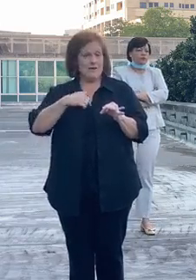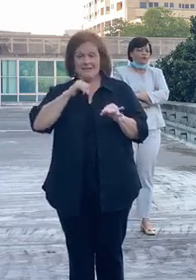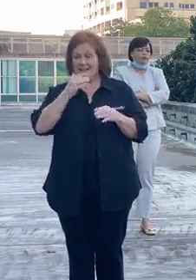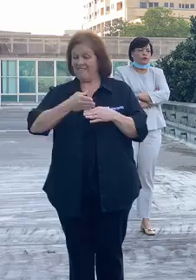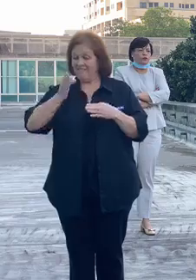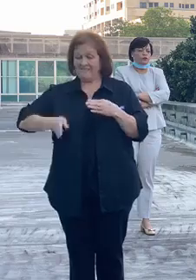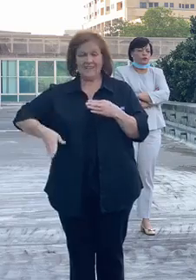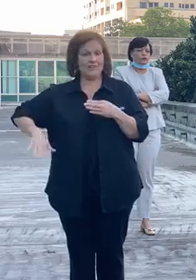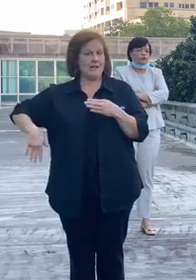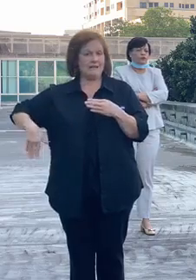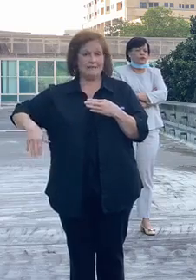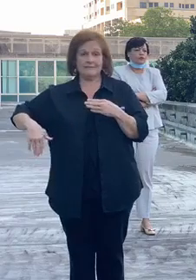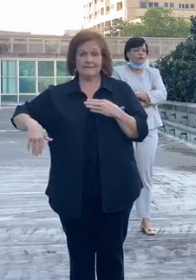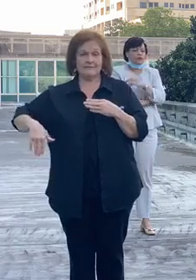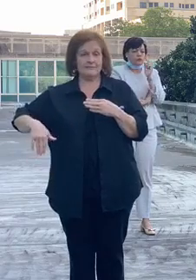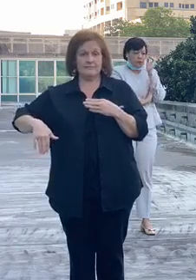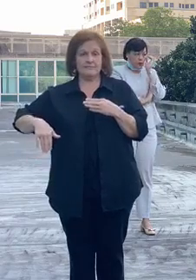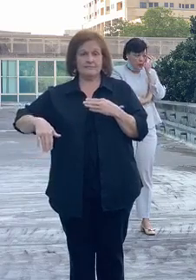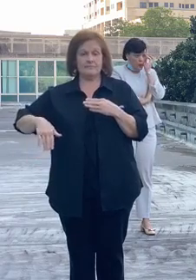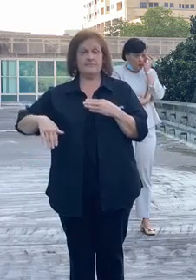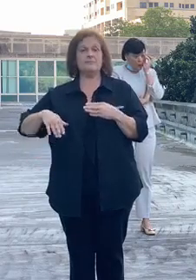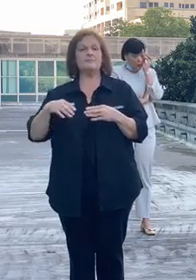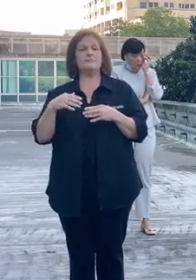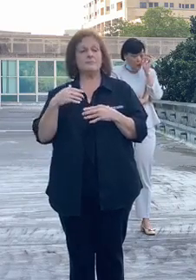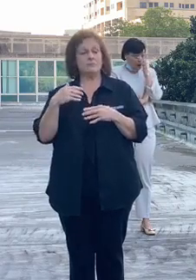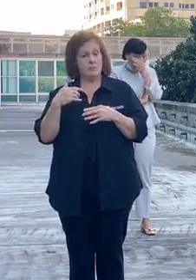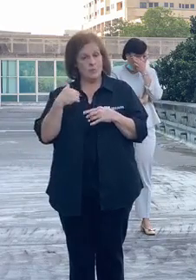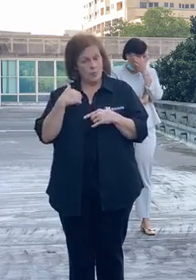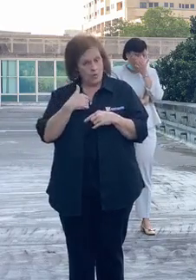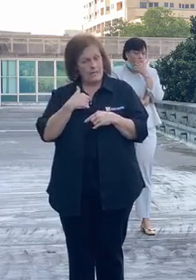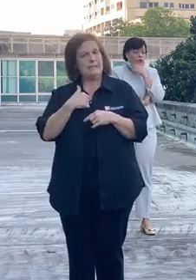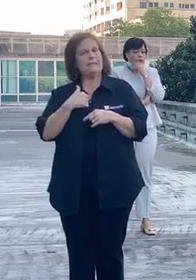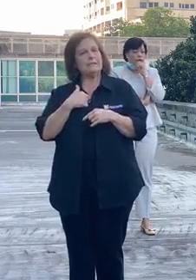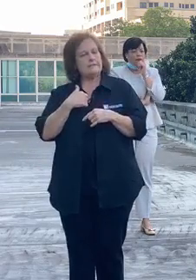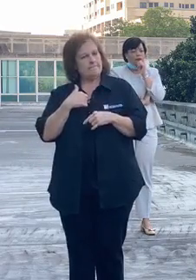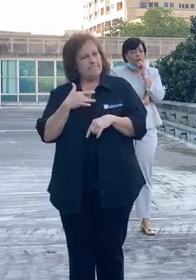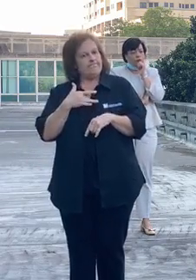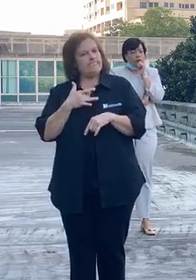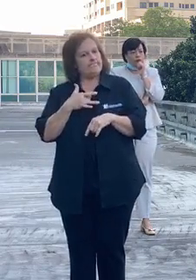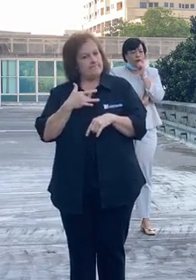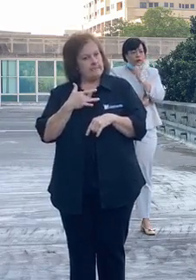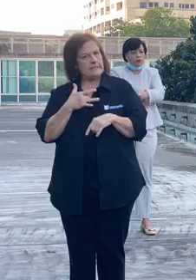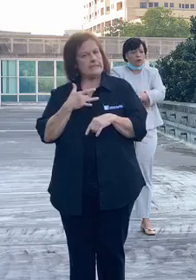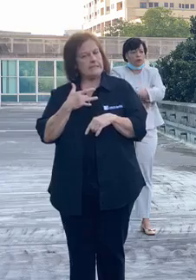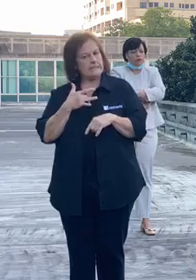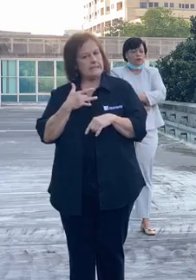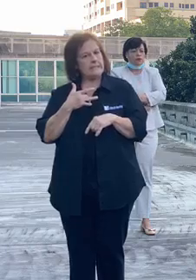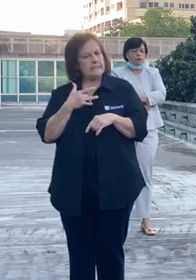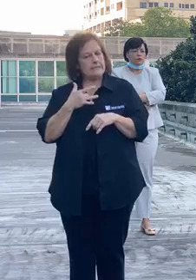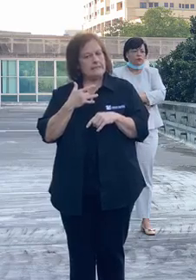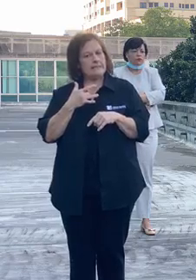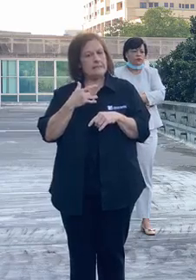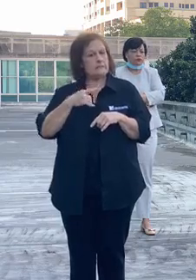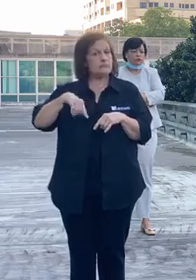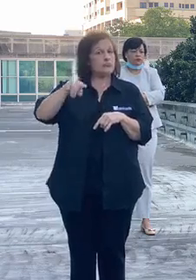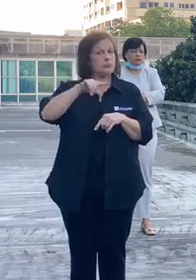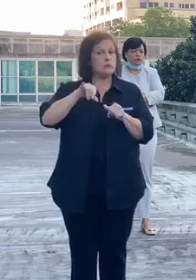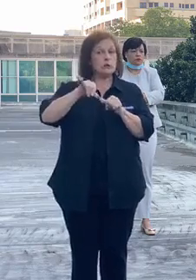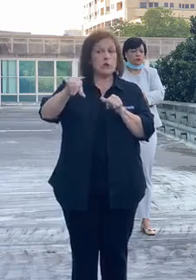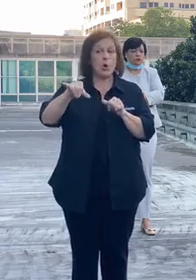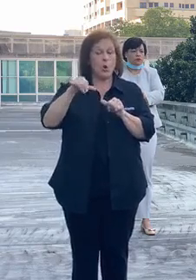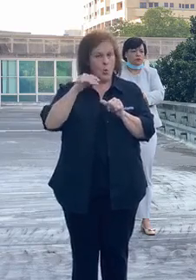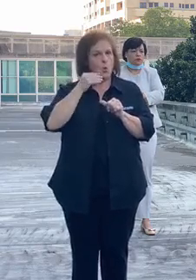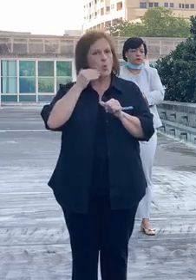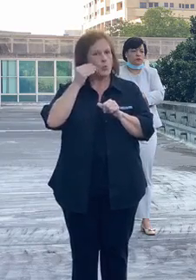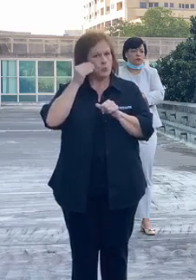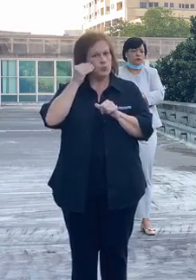this crisis. That said, we do believe we are beginning to see signs that our stay-at-home order, which